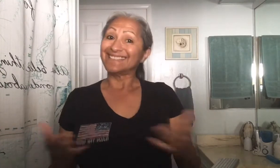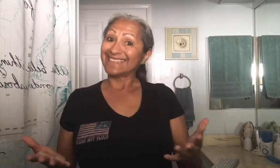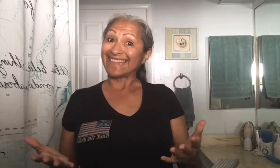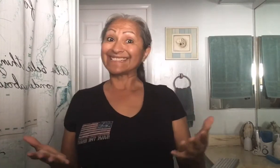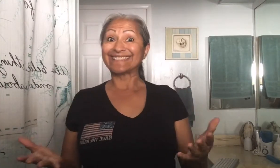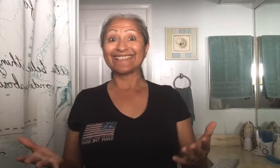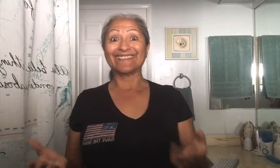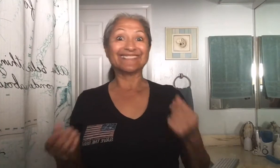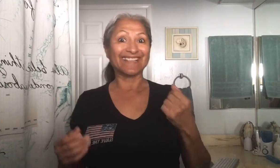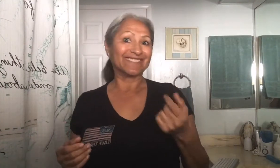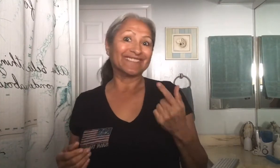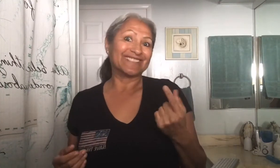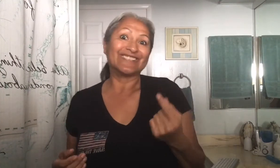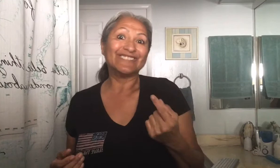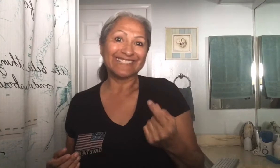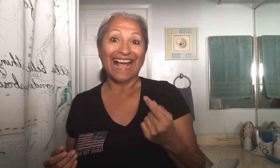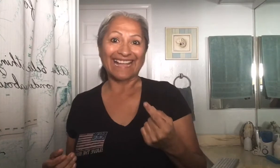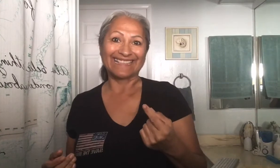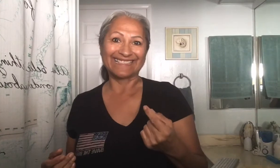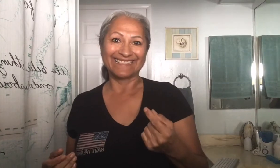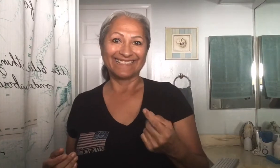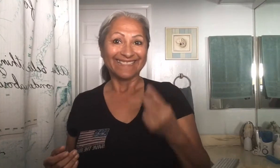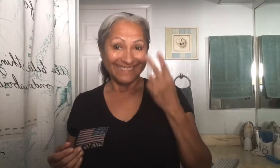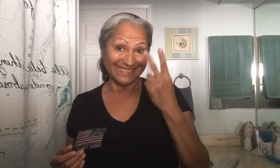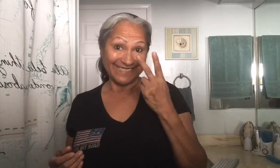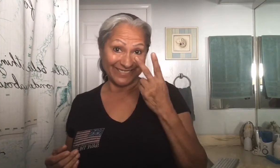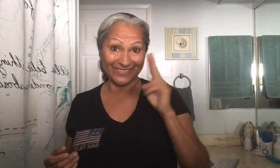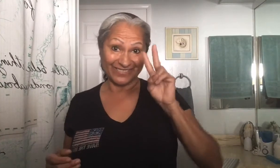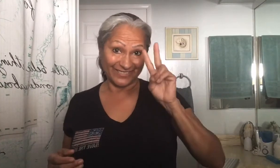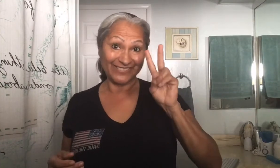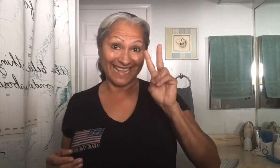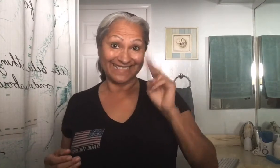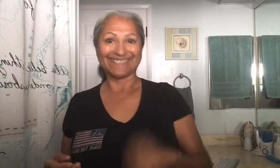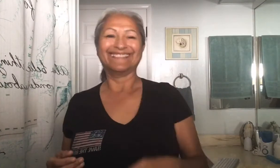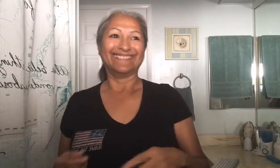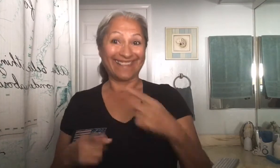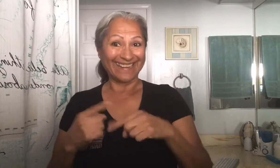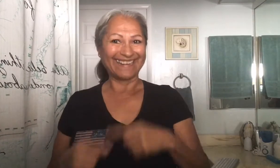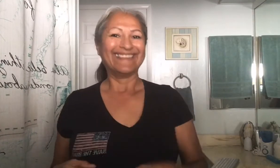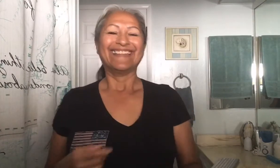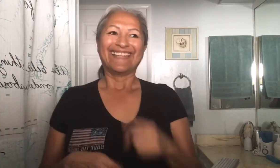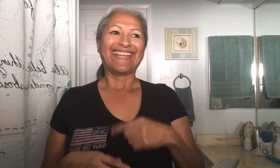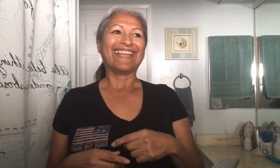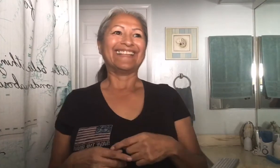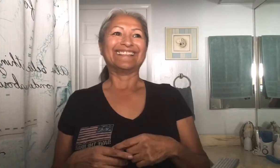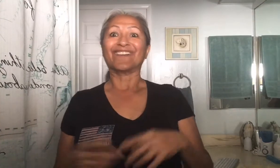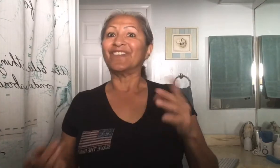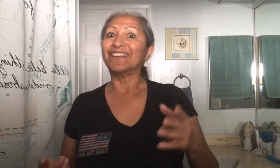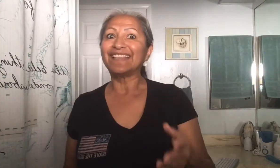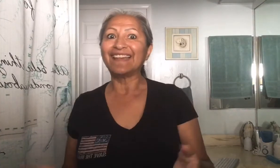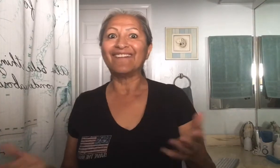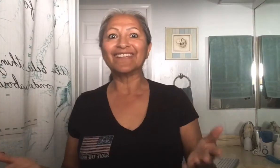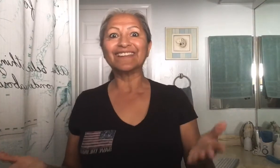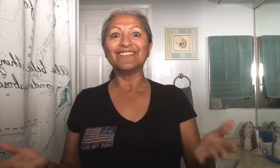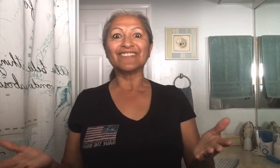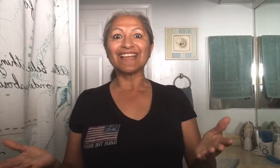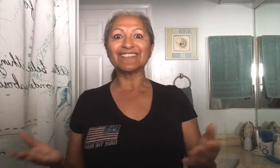that's, that's only two signs. It's just two signs, right? And so, oh, look at that. Now you could even do that